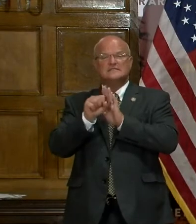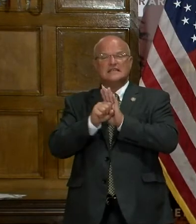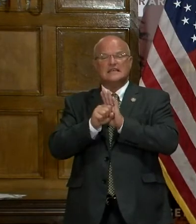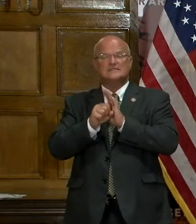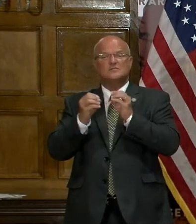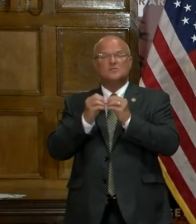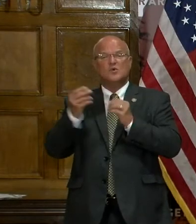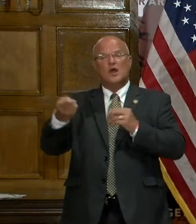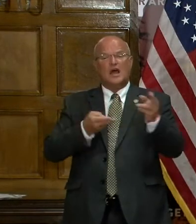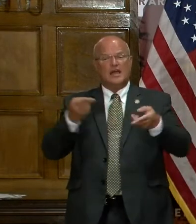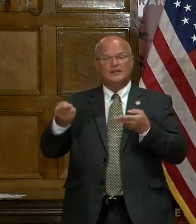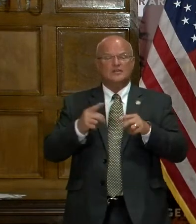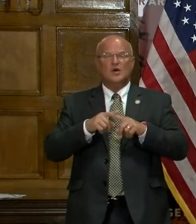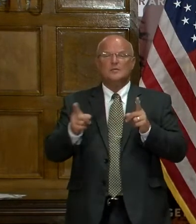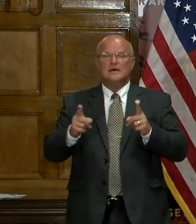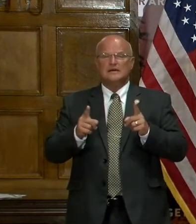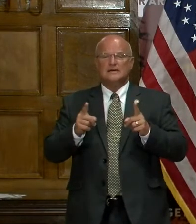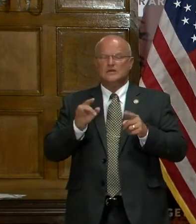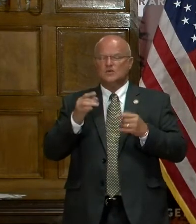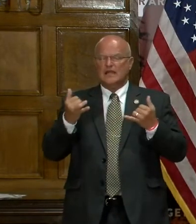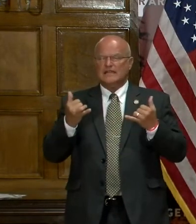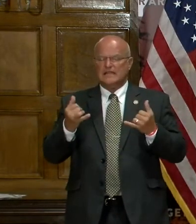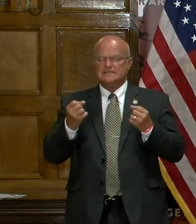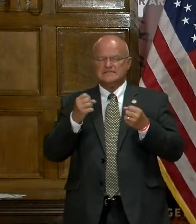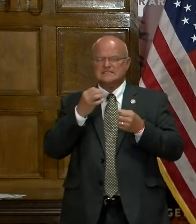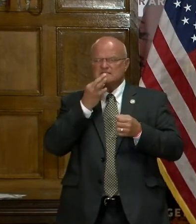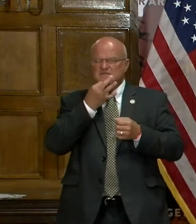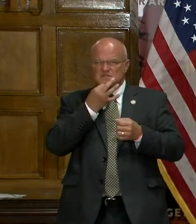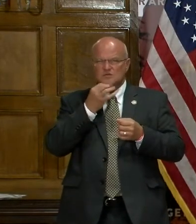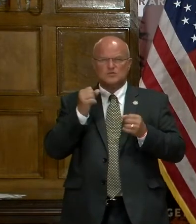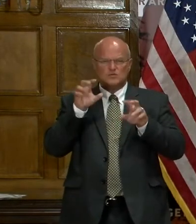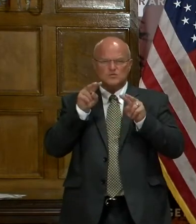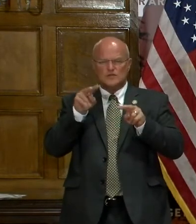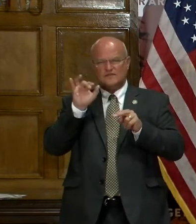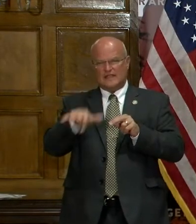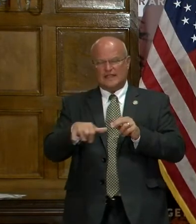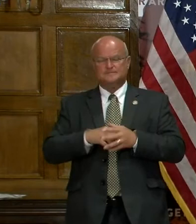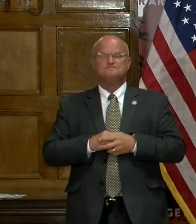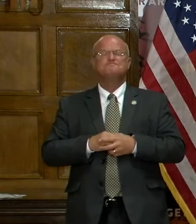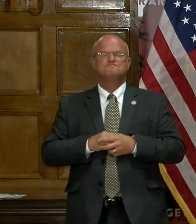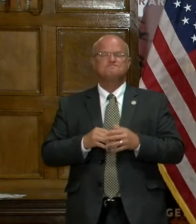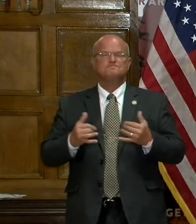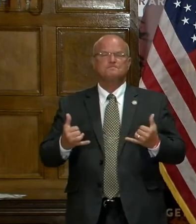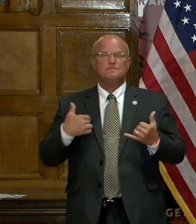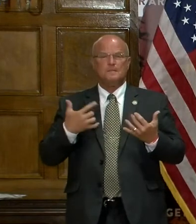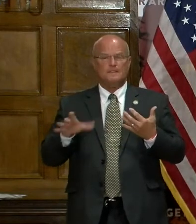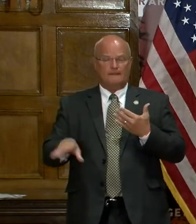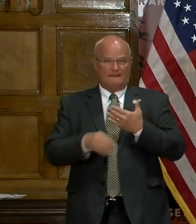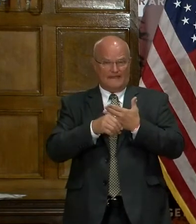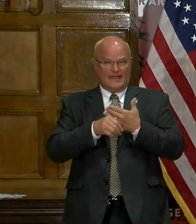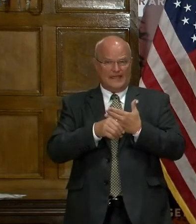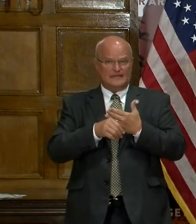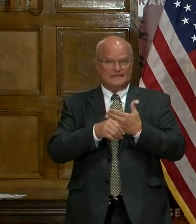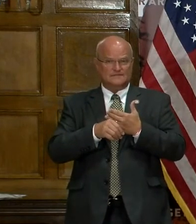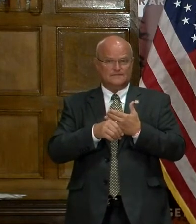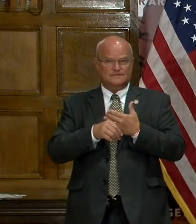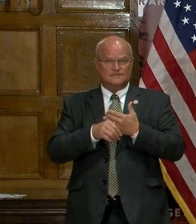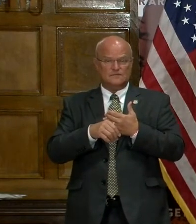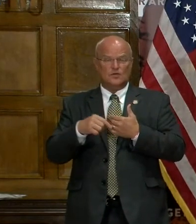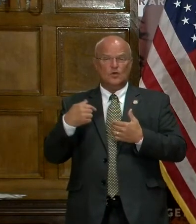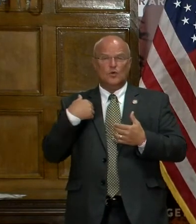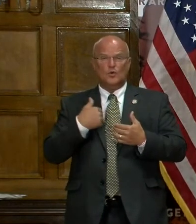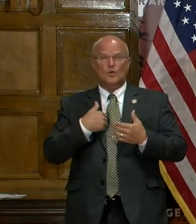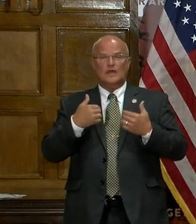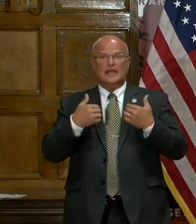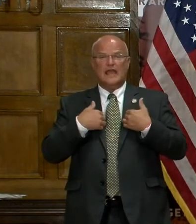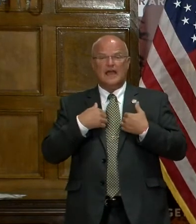hires, but it is a very tight market at this time, so we are looking for that. I want to add to that we have